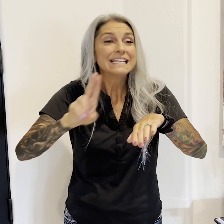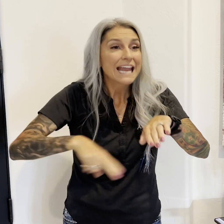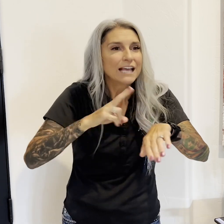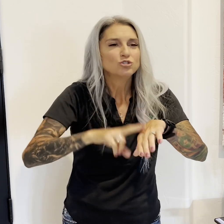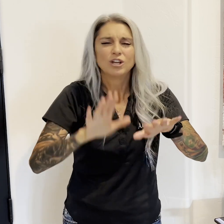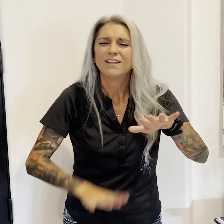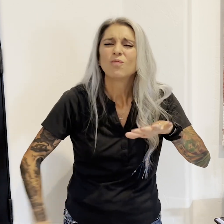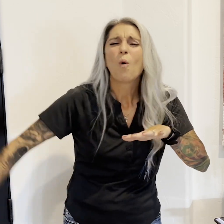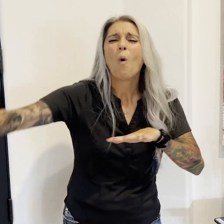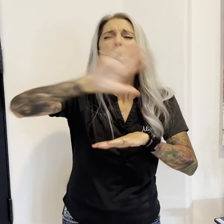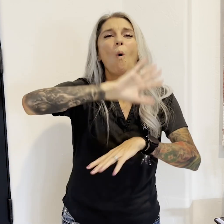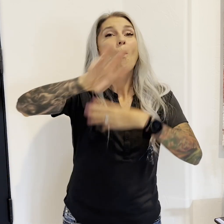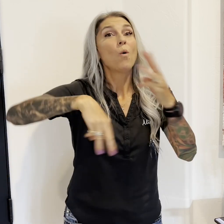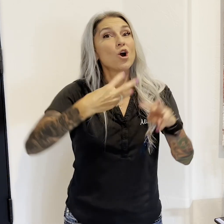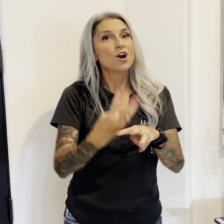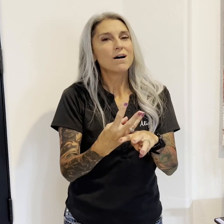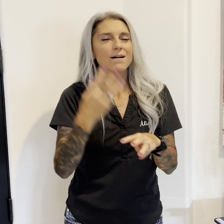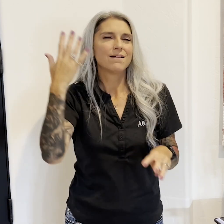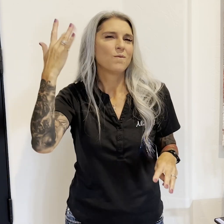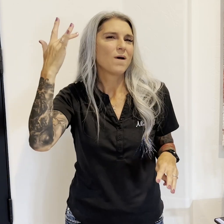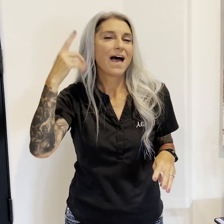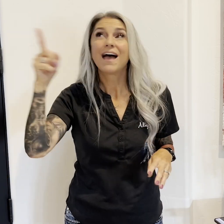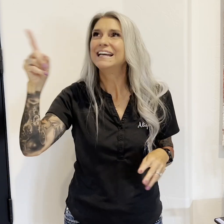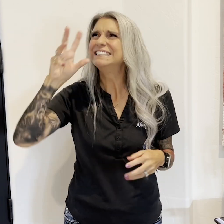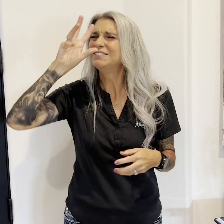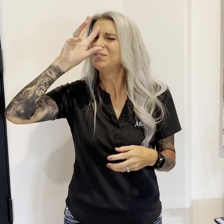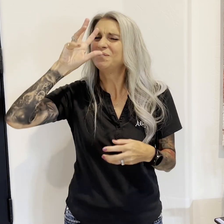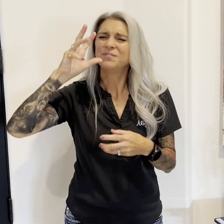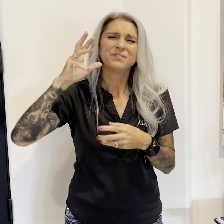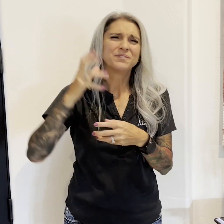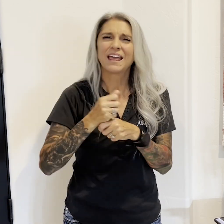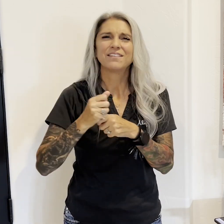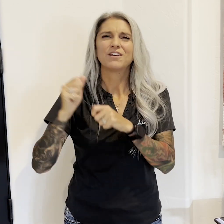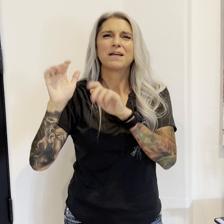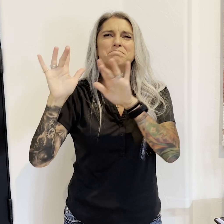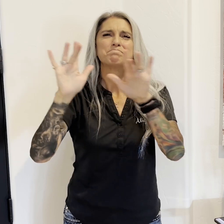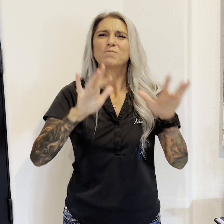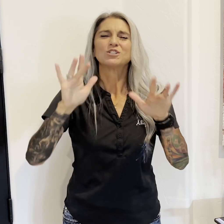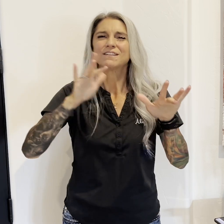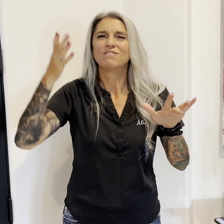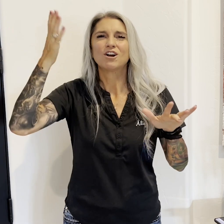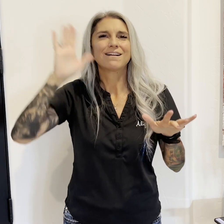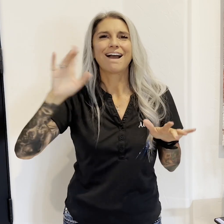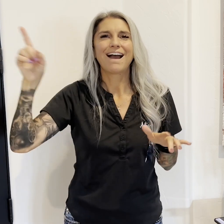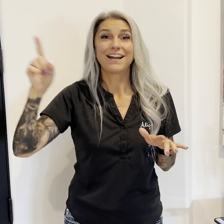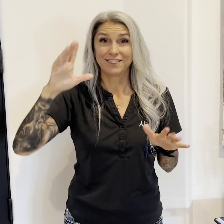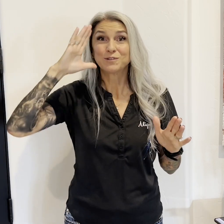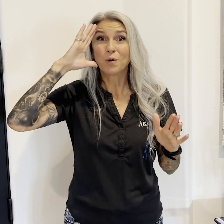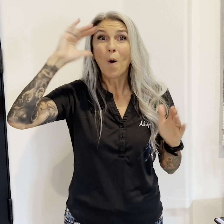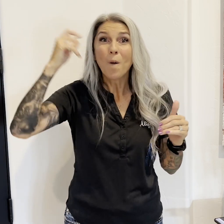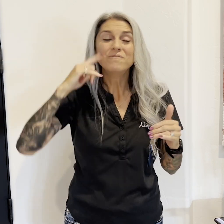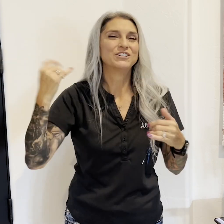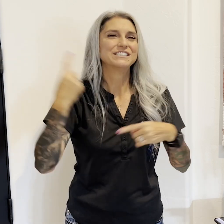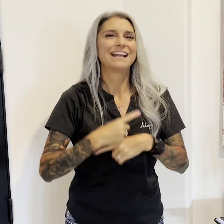and you, but our entire nation and the entire world. Because he's such a faithful and merciful